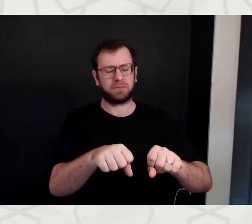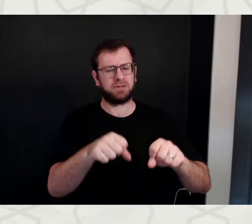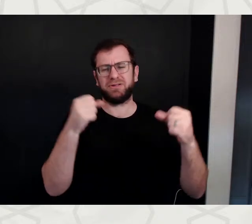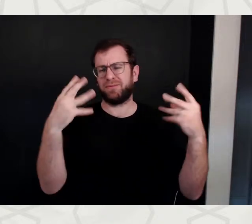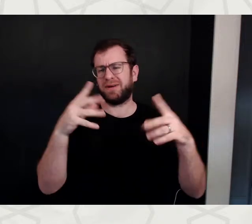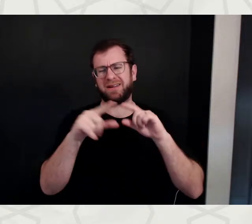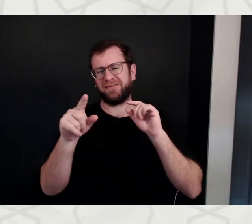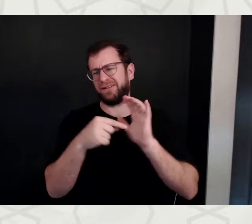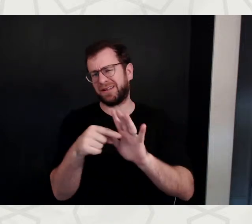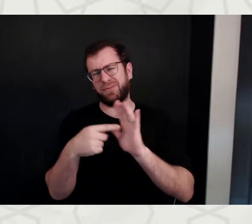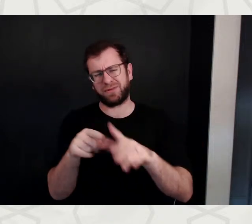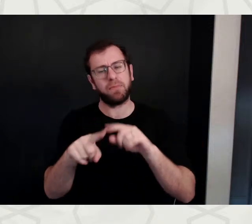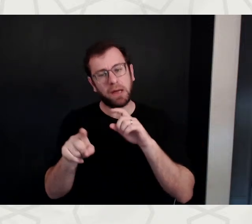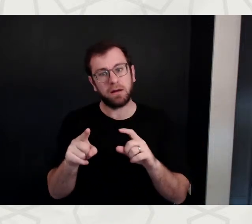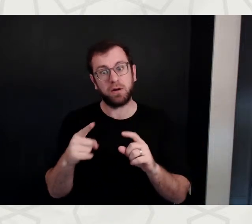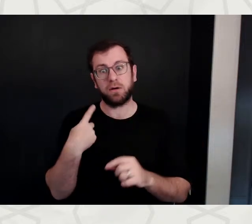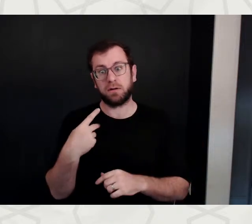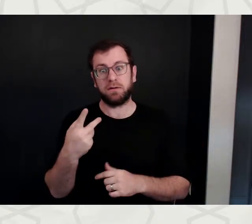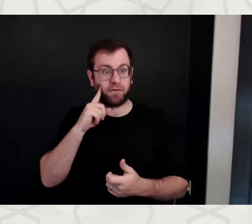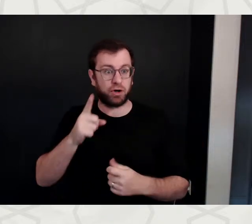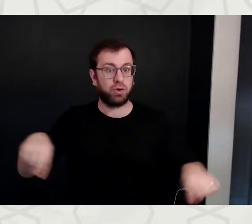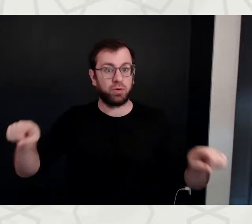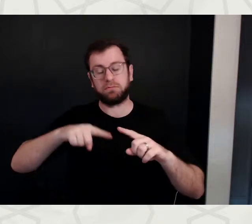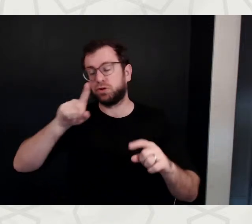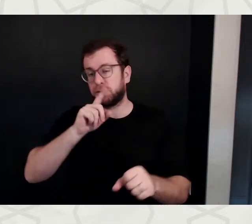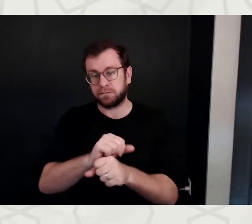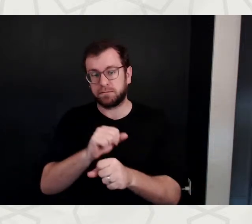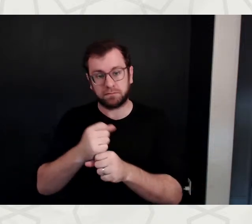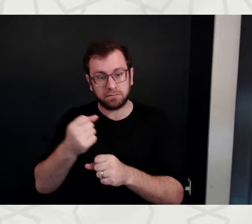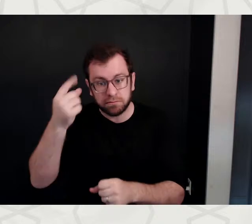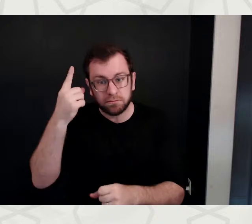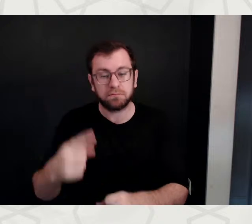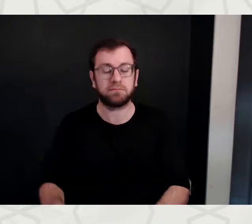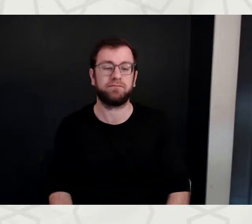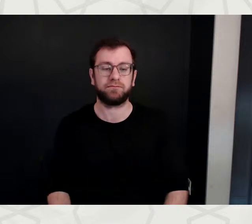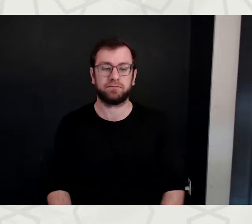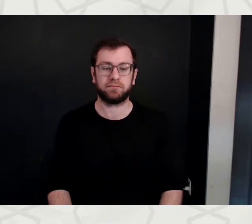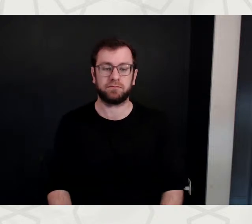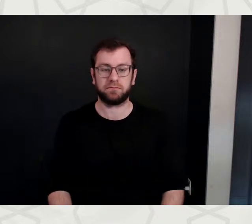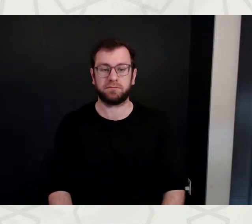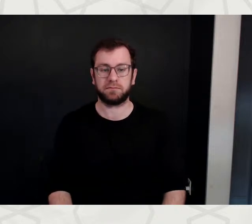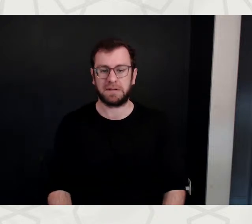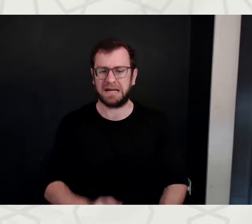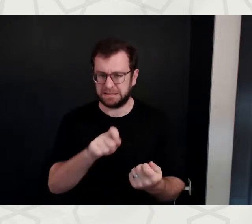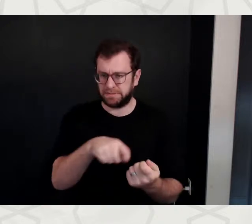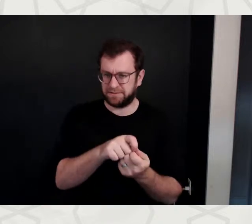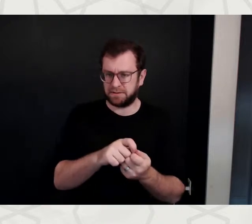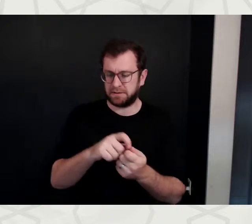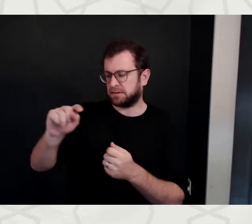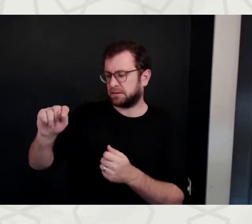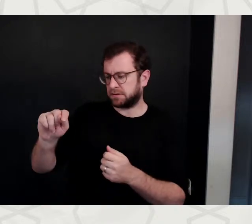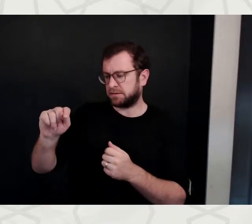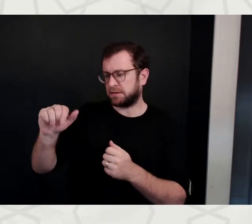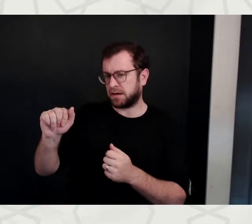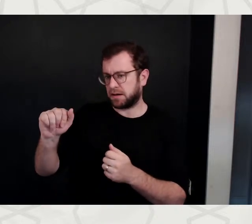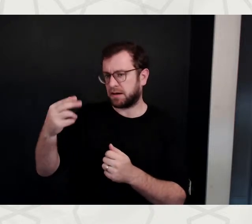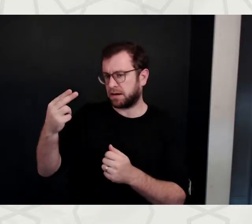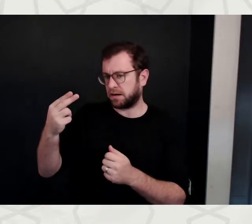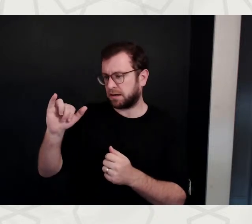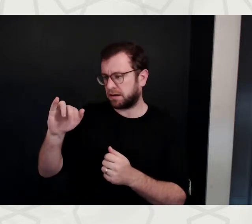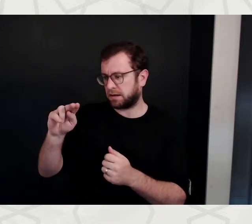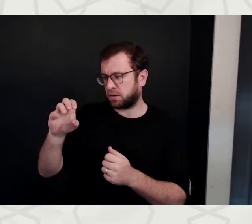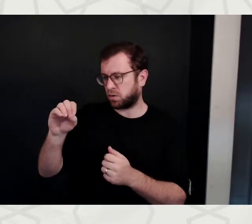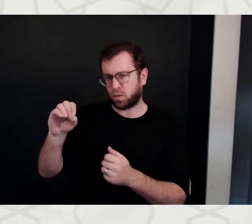how far-reaching this is, the Taino genocide, which was done by the